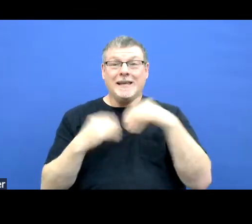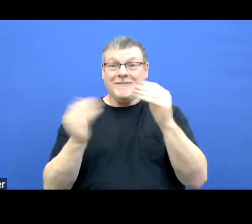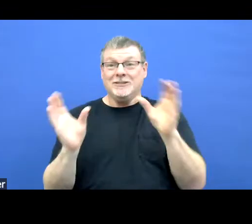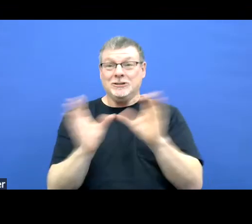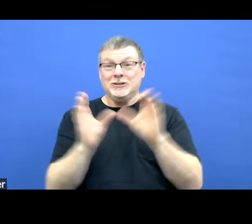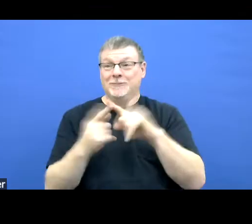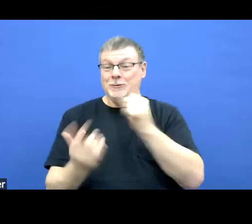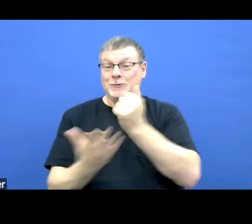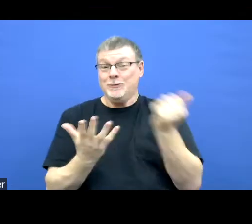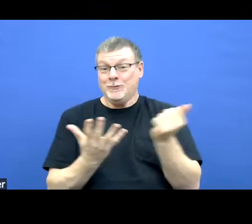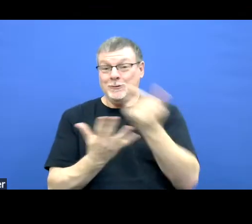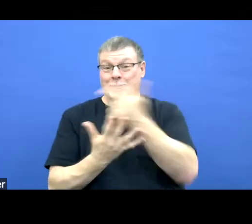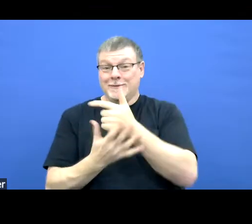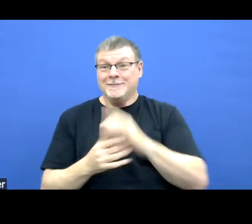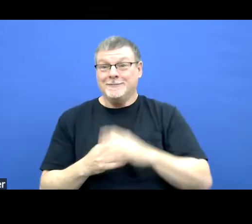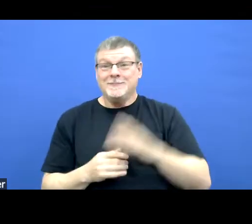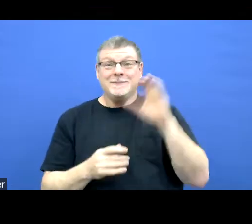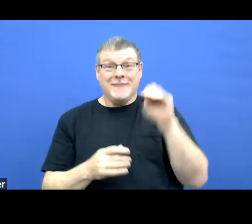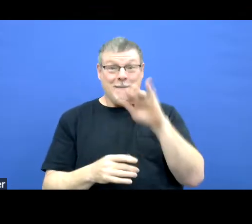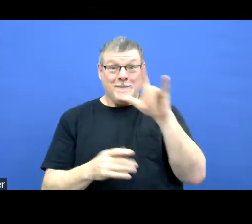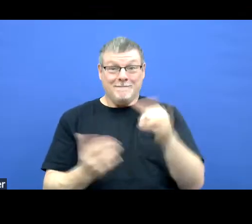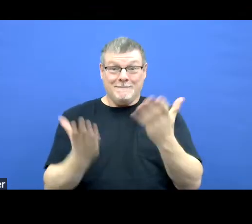all. Emily?